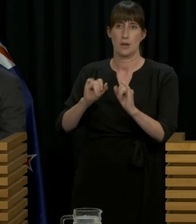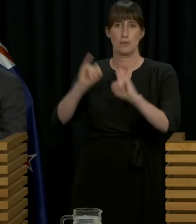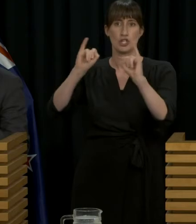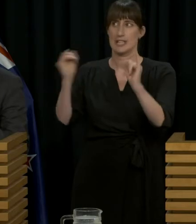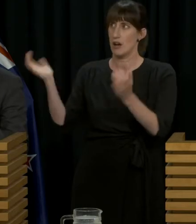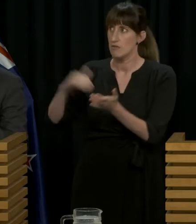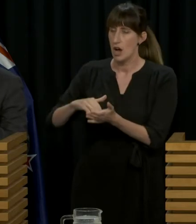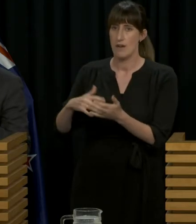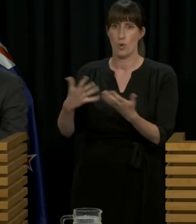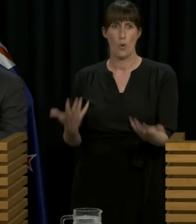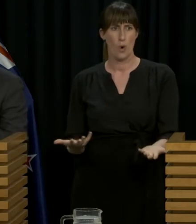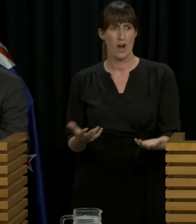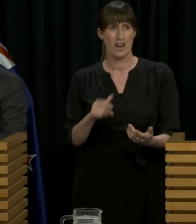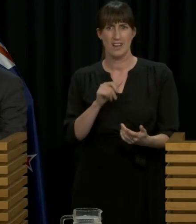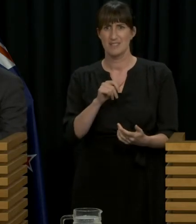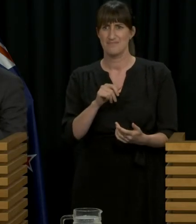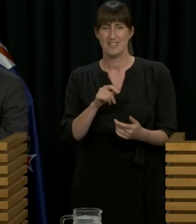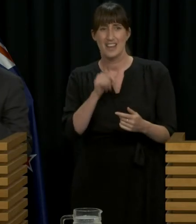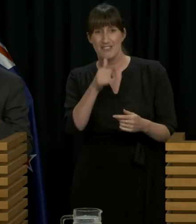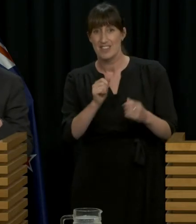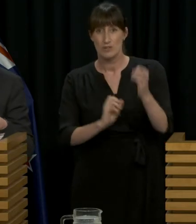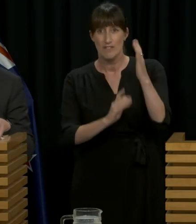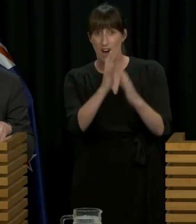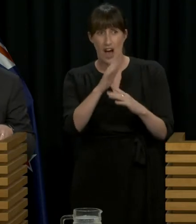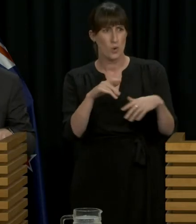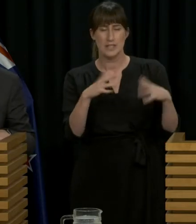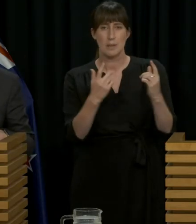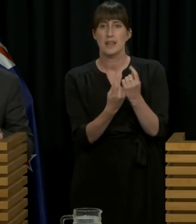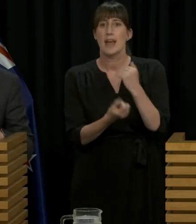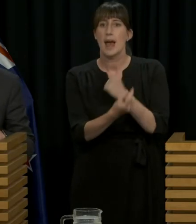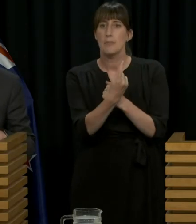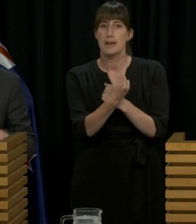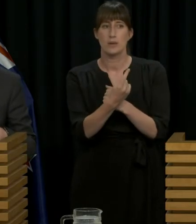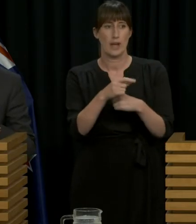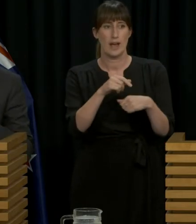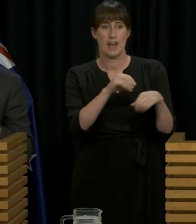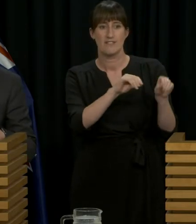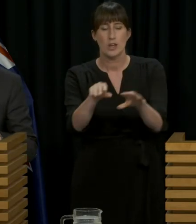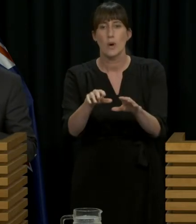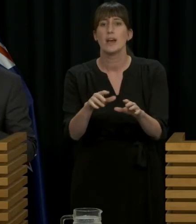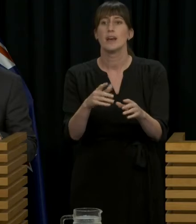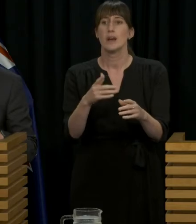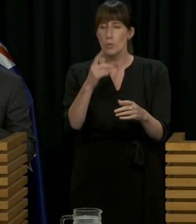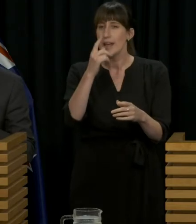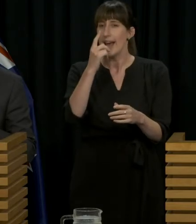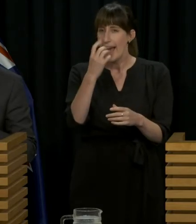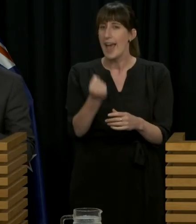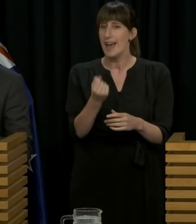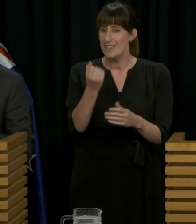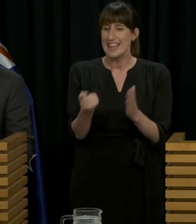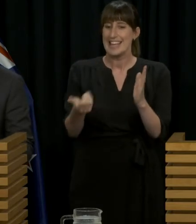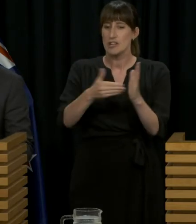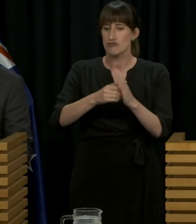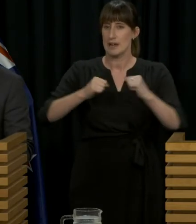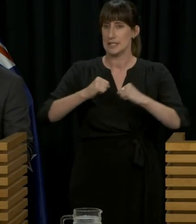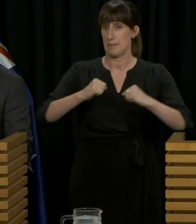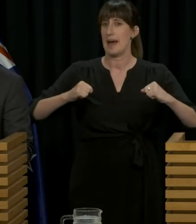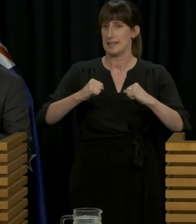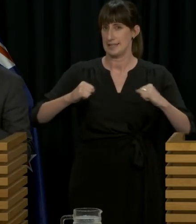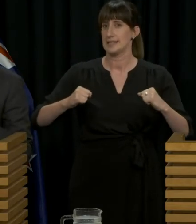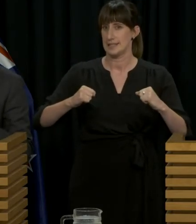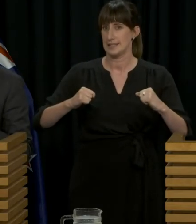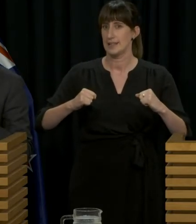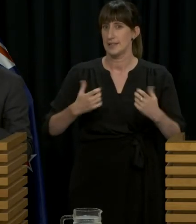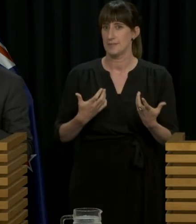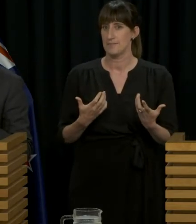decline, the people who might otherwise have gone there will be absorbed in other parts of the system using that contingency. That's exactly what it's there for.